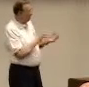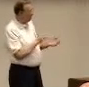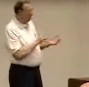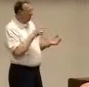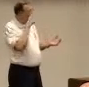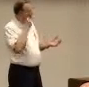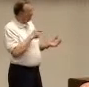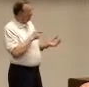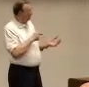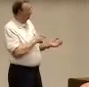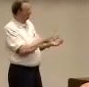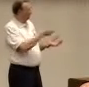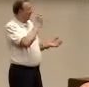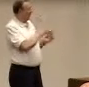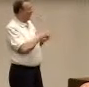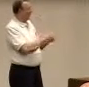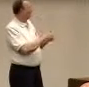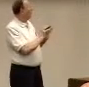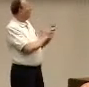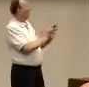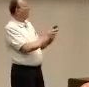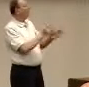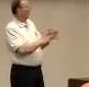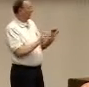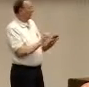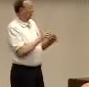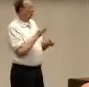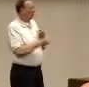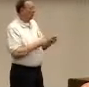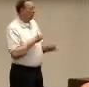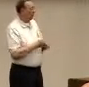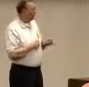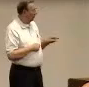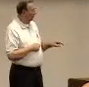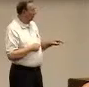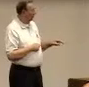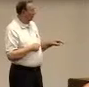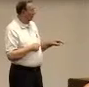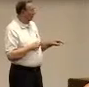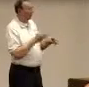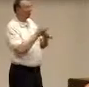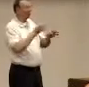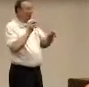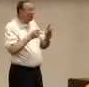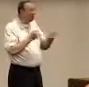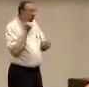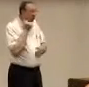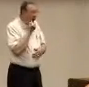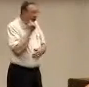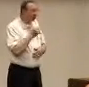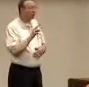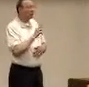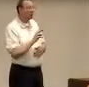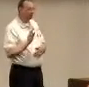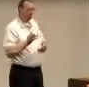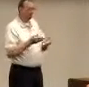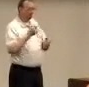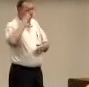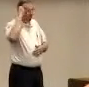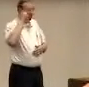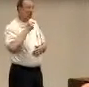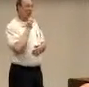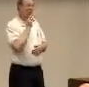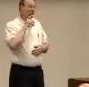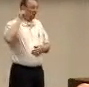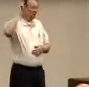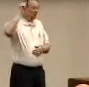hold of him in the burning bush, what happened? God showed him the wonders of all the things that he can do in the world. He freed the people of Israel. He used his